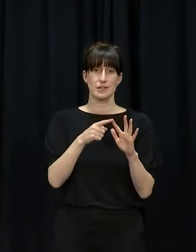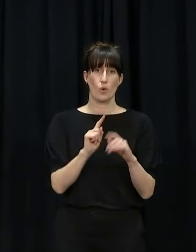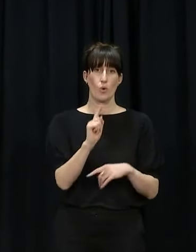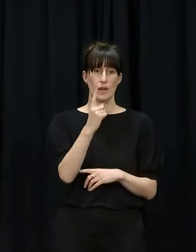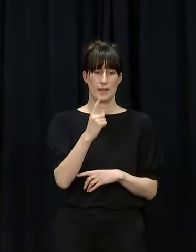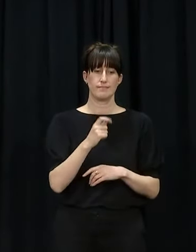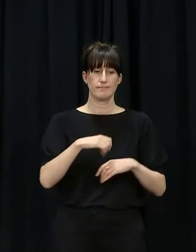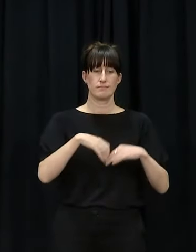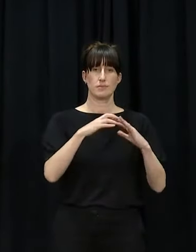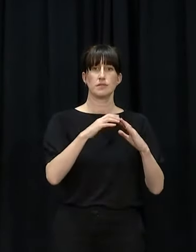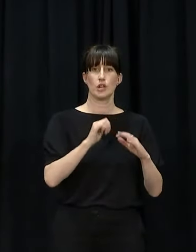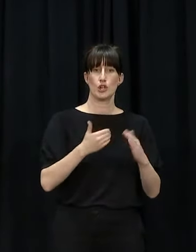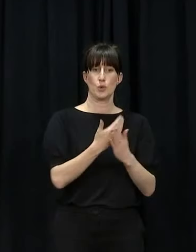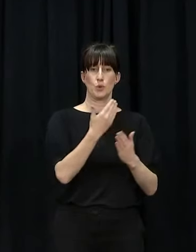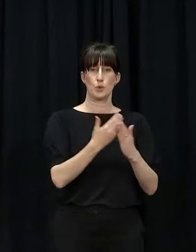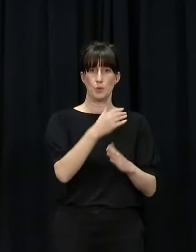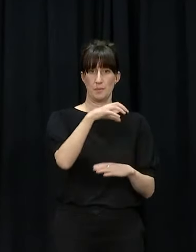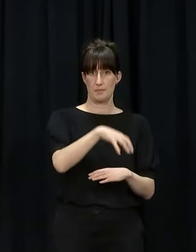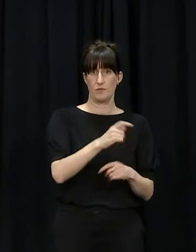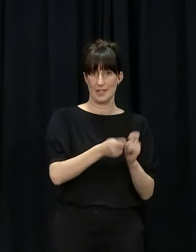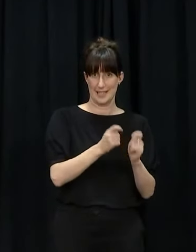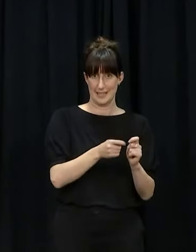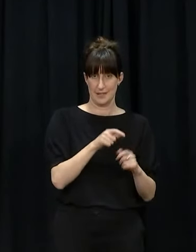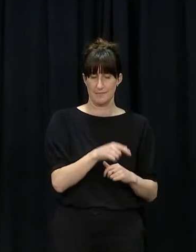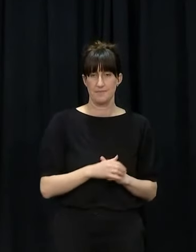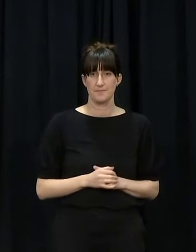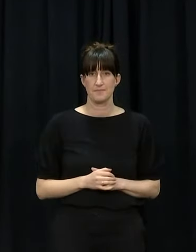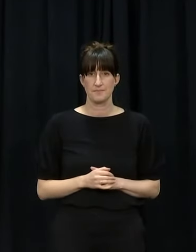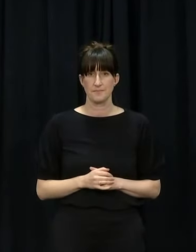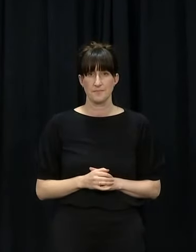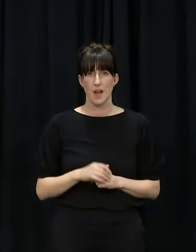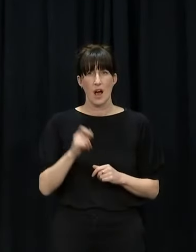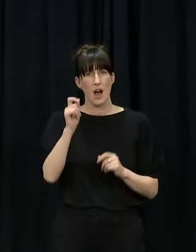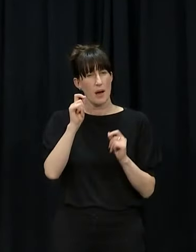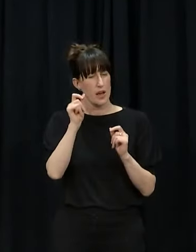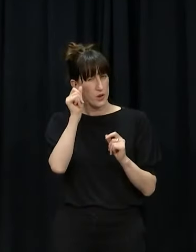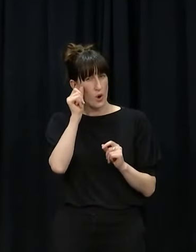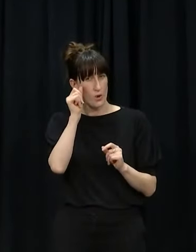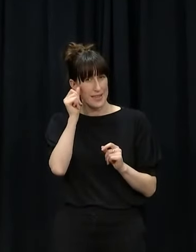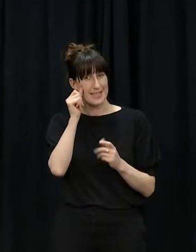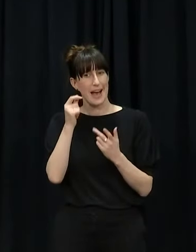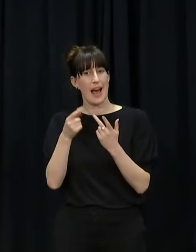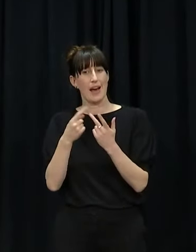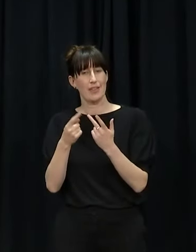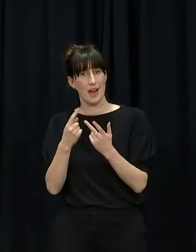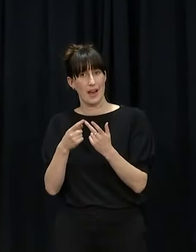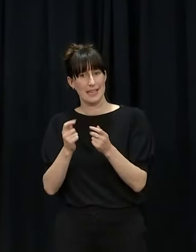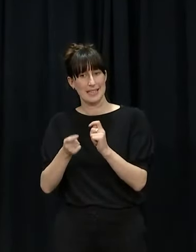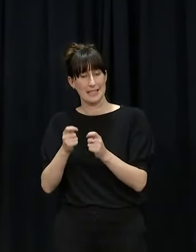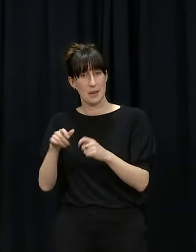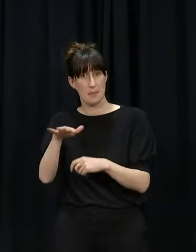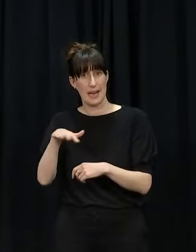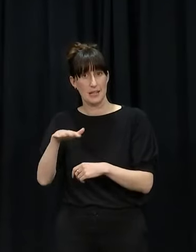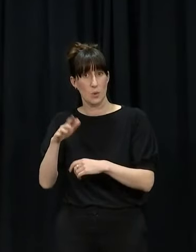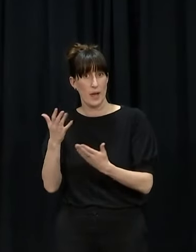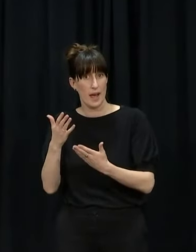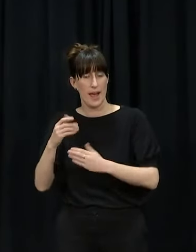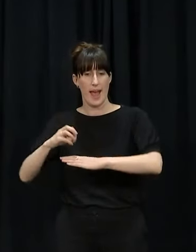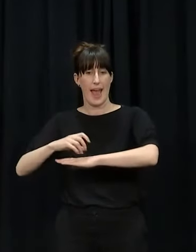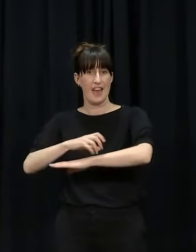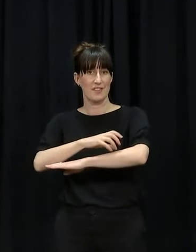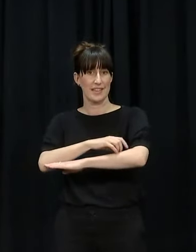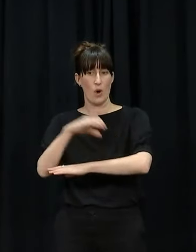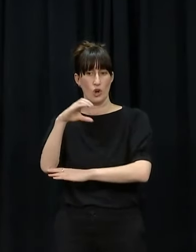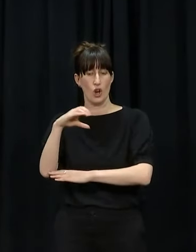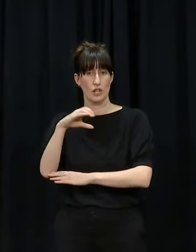this afternoon. I'm also aware that there is some additional pop-up testing going into Avondale College for students to be able to go